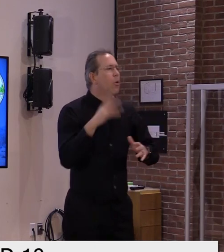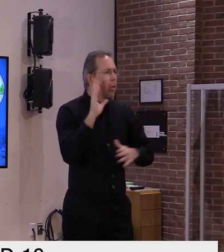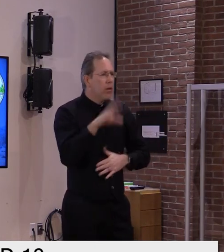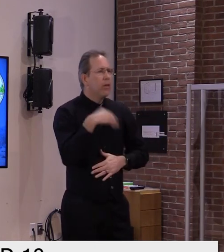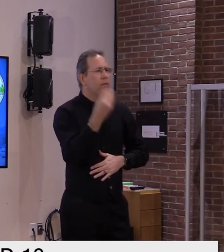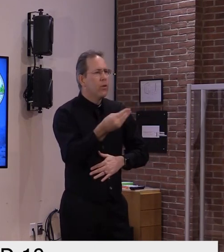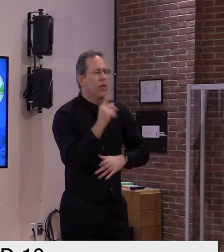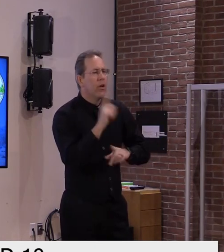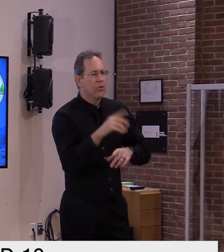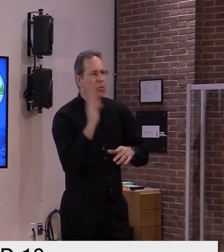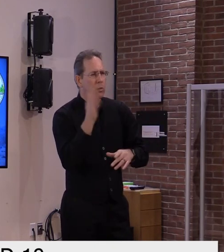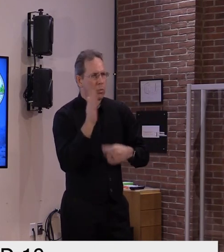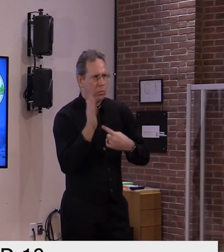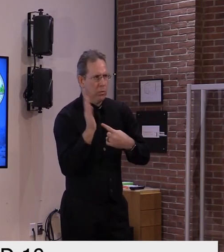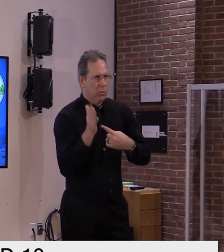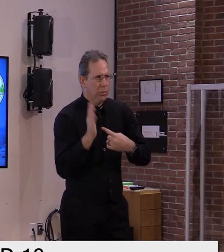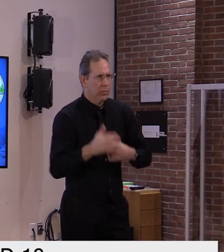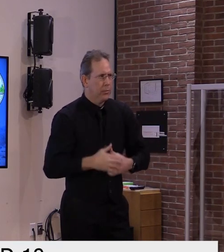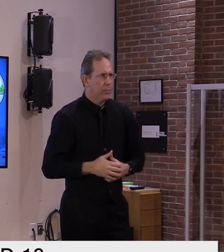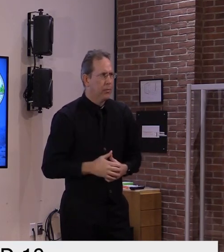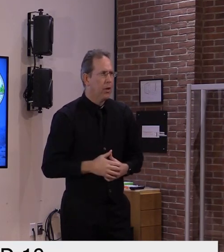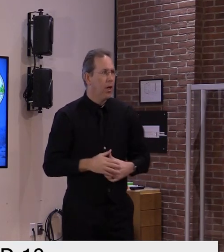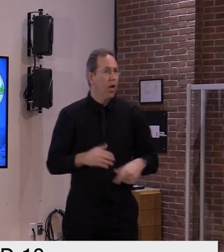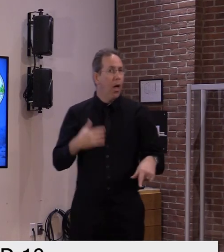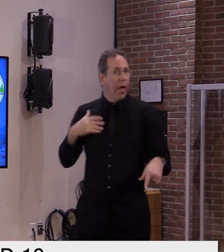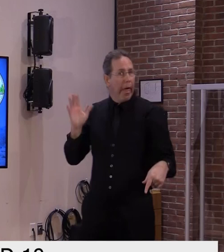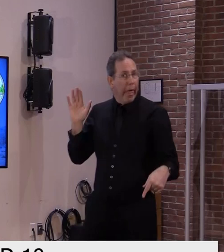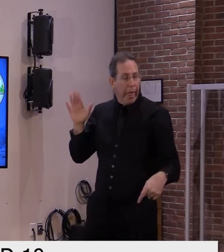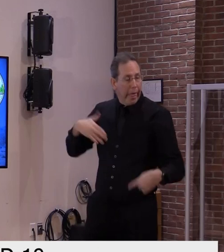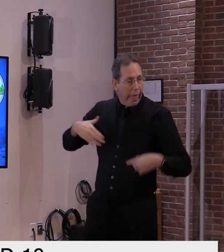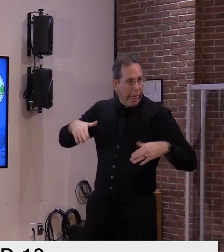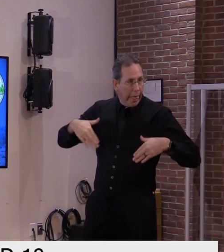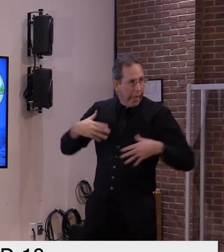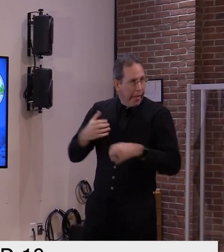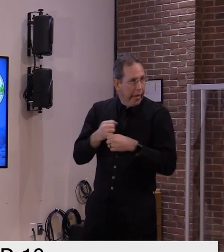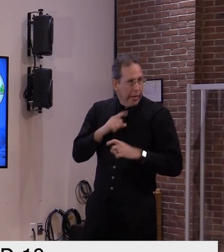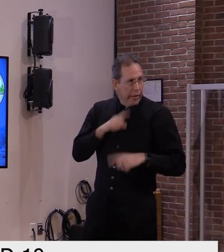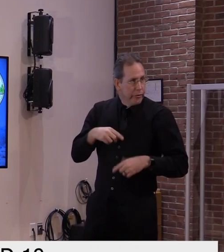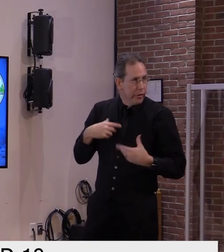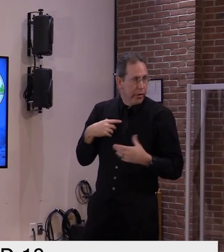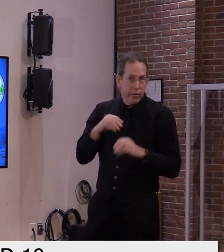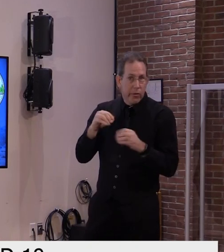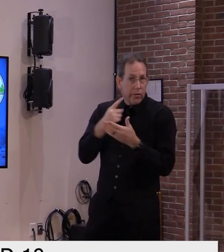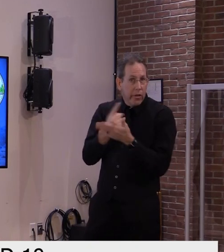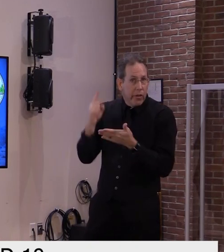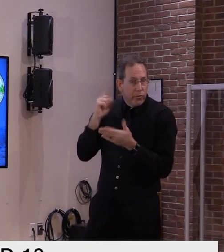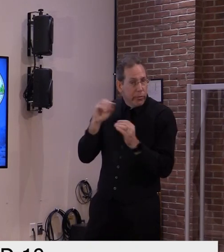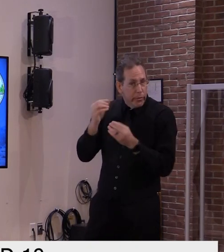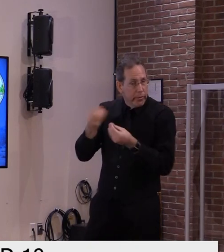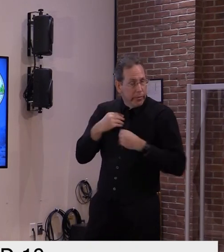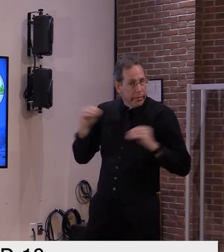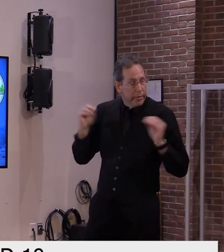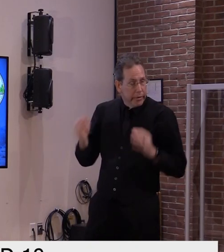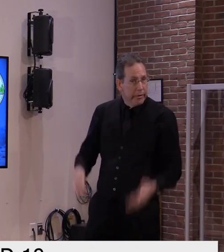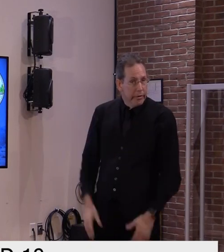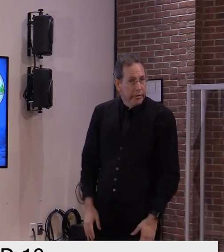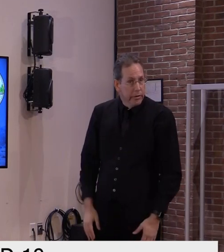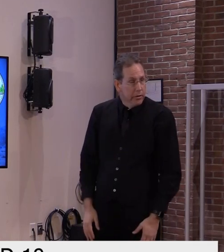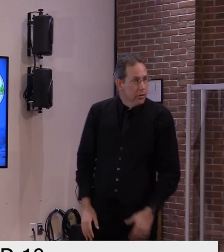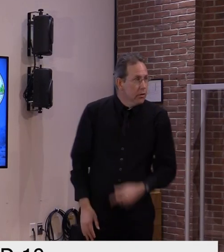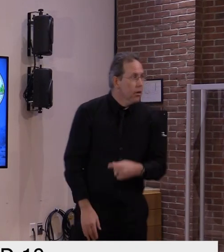Well, we haven't gotten any. We didn't get any last week. We haven't gotten any this week. Right. So I'm just wondering.